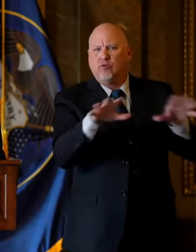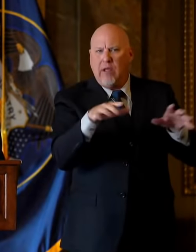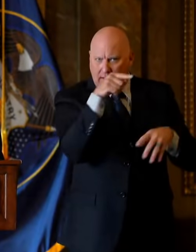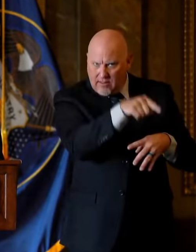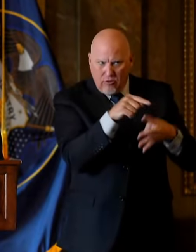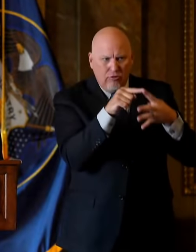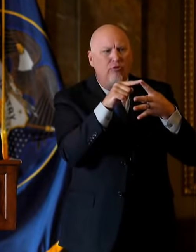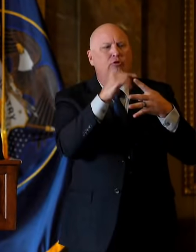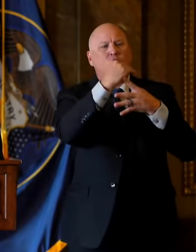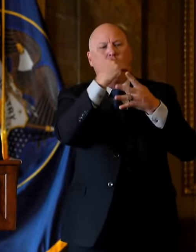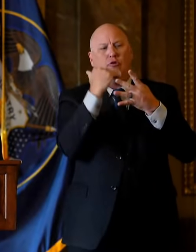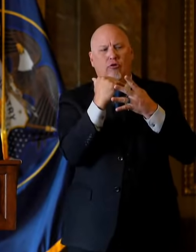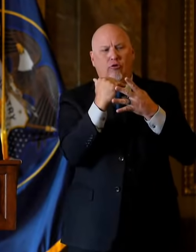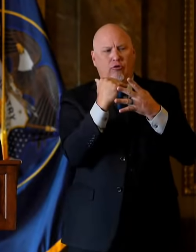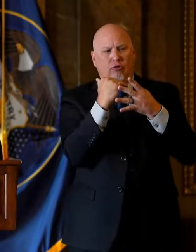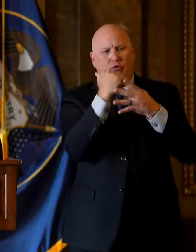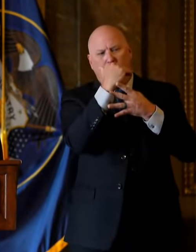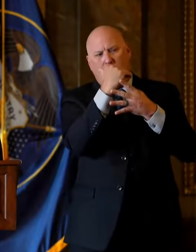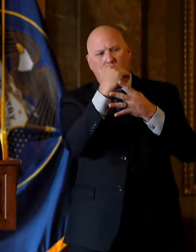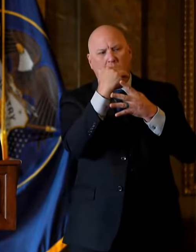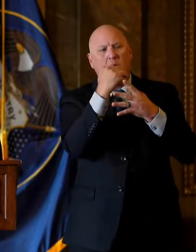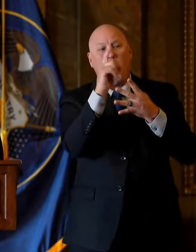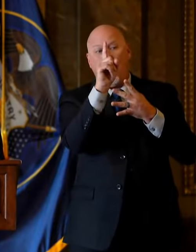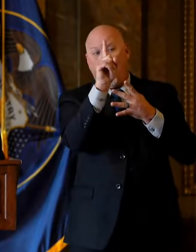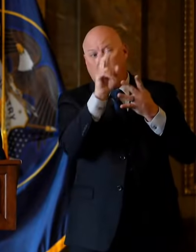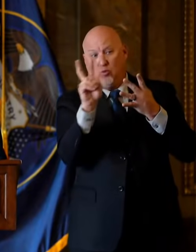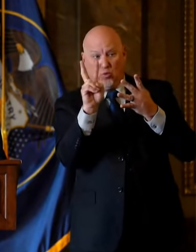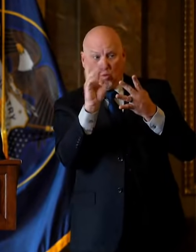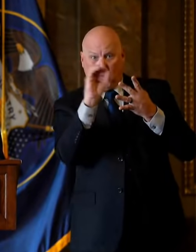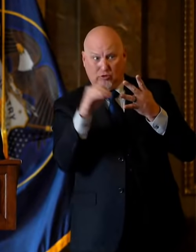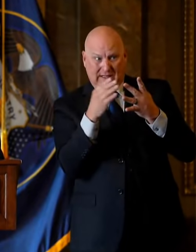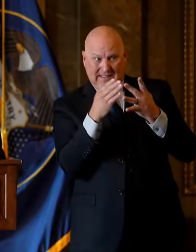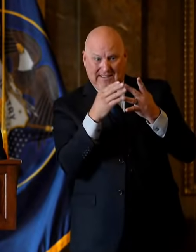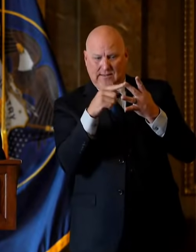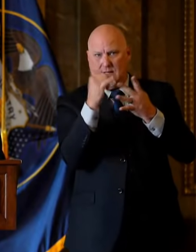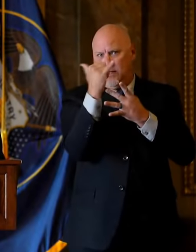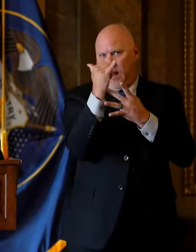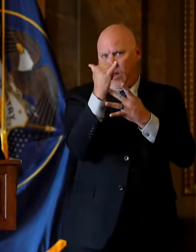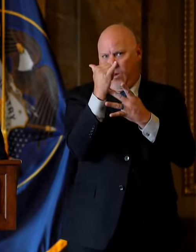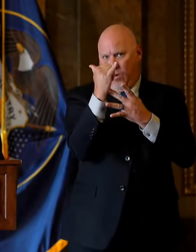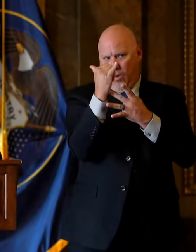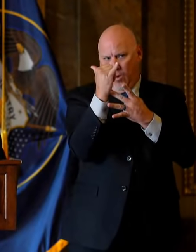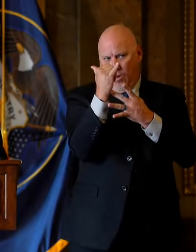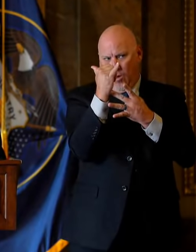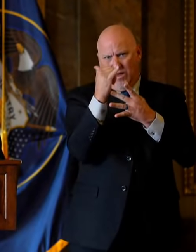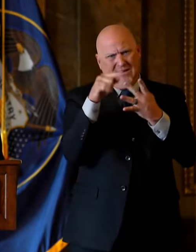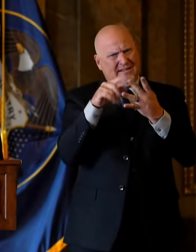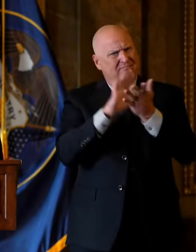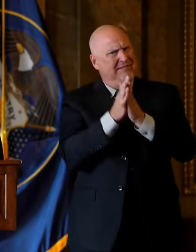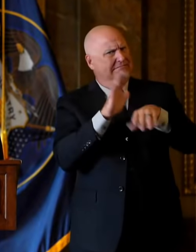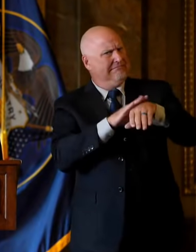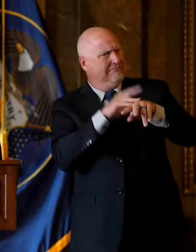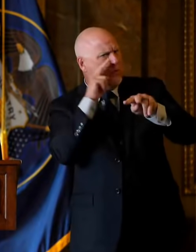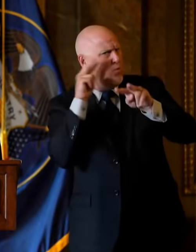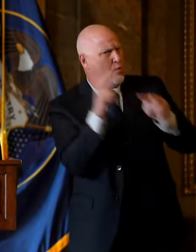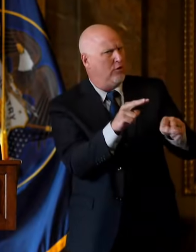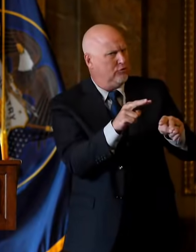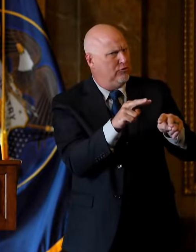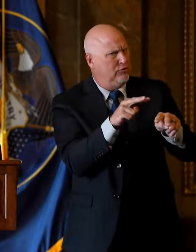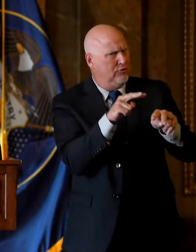from 1 to 2%, a yellow cautionary that spread is occurring,